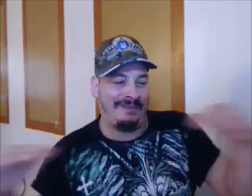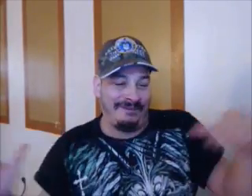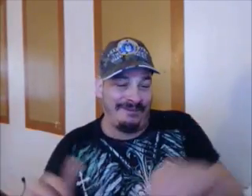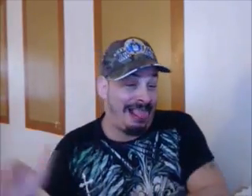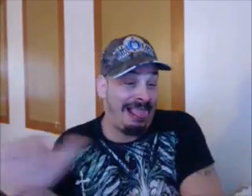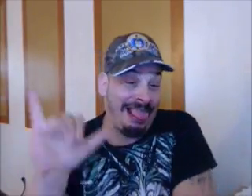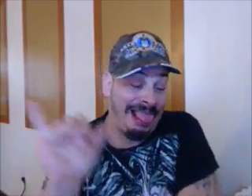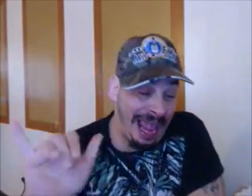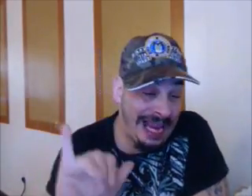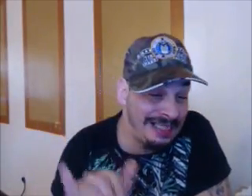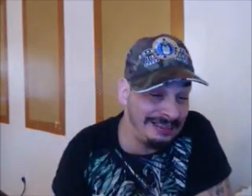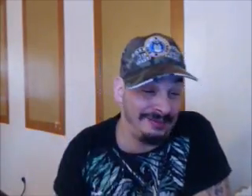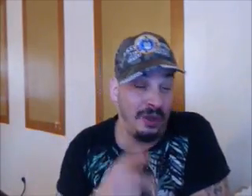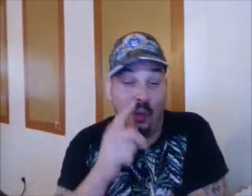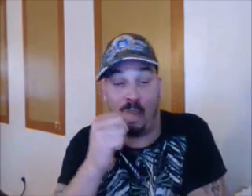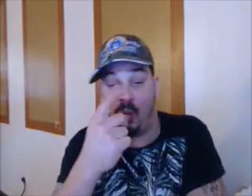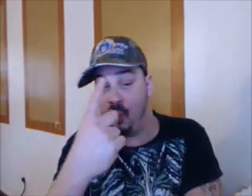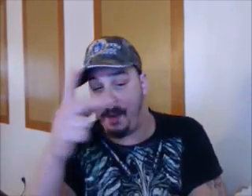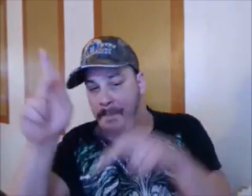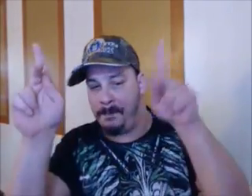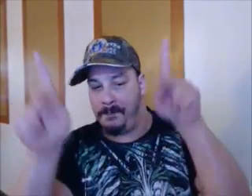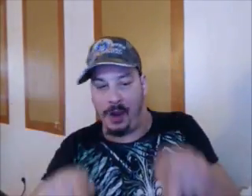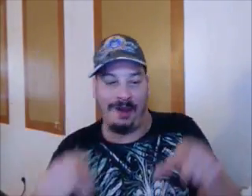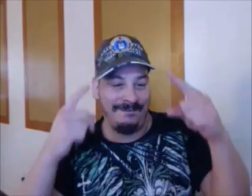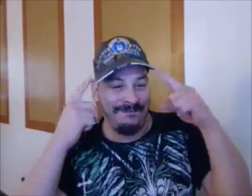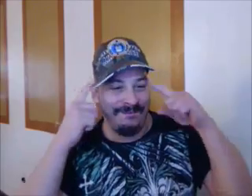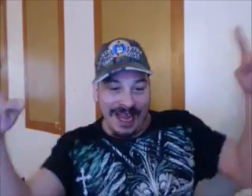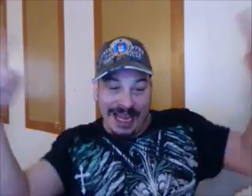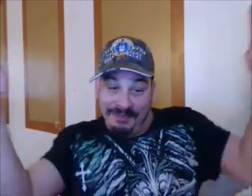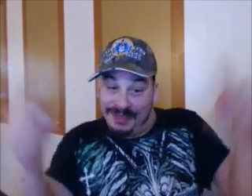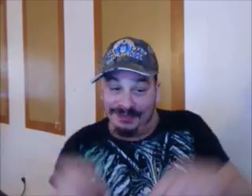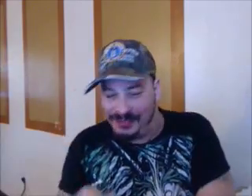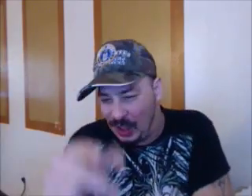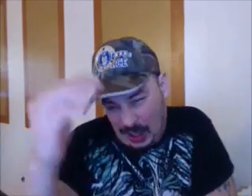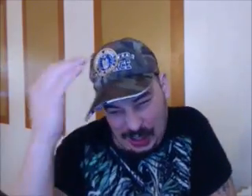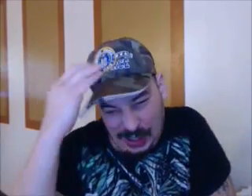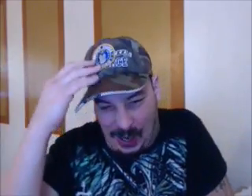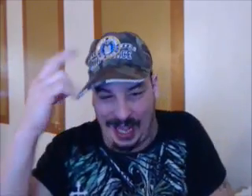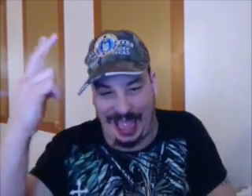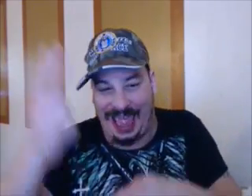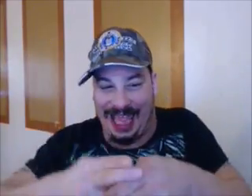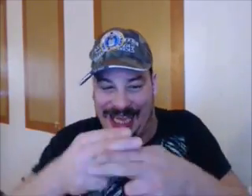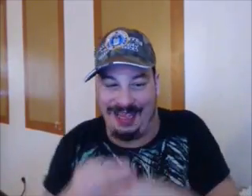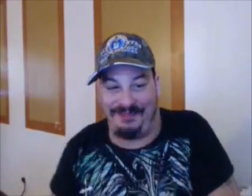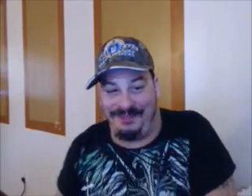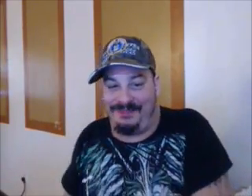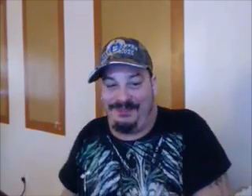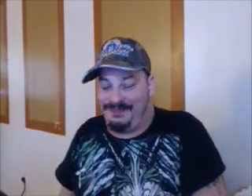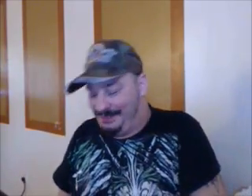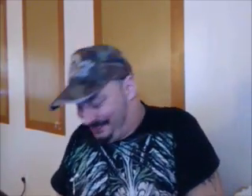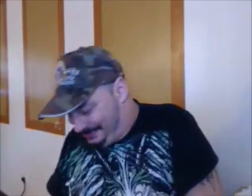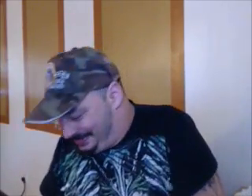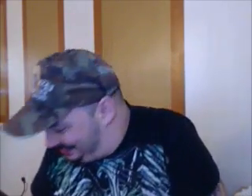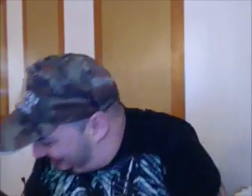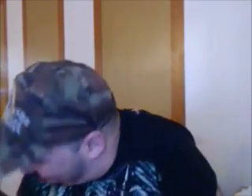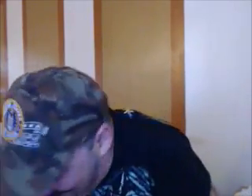validation by your next and the next piece. But in this instance, the accused has reached out, tried to reach.